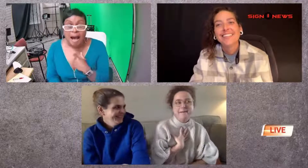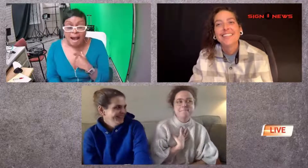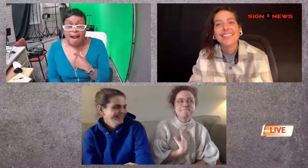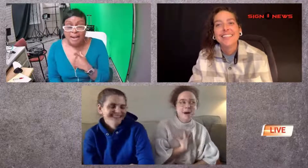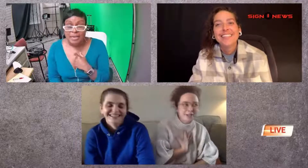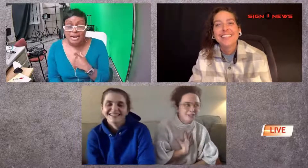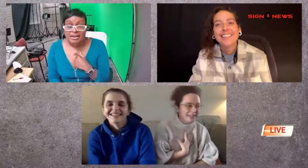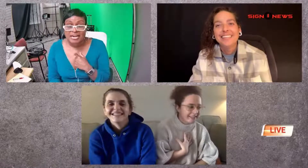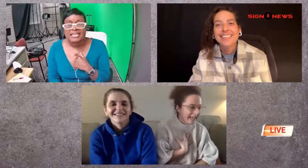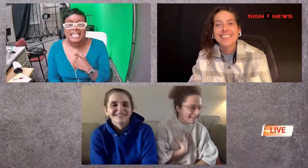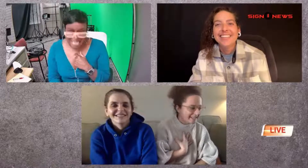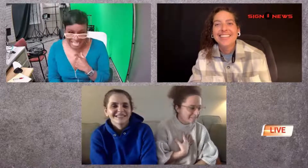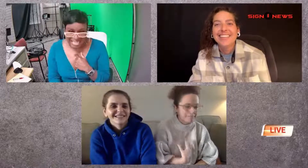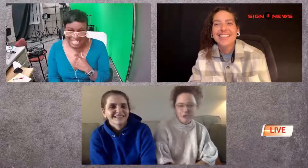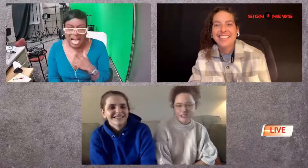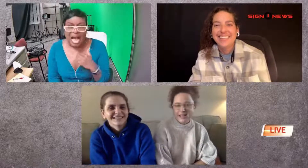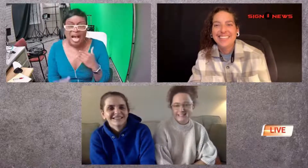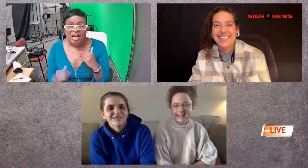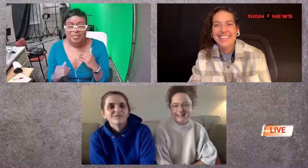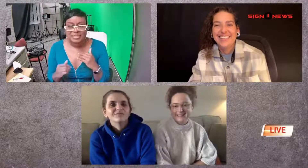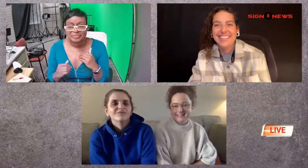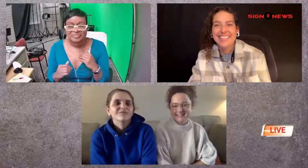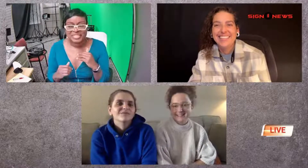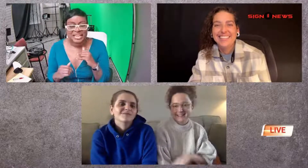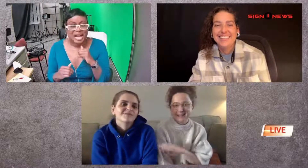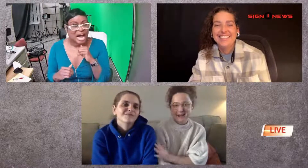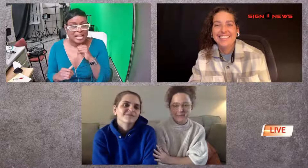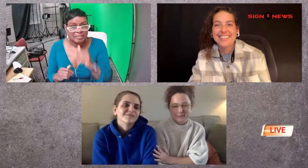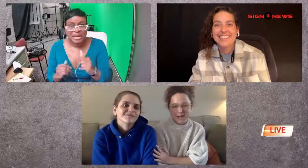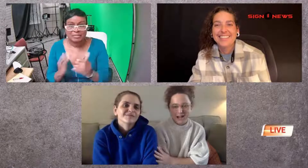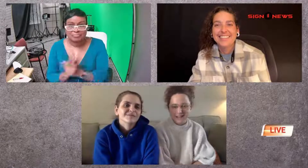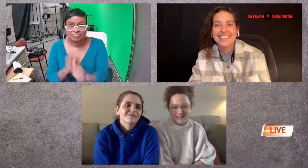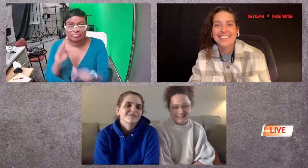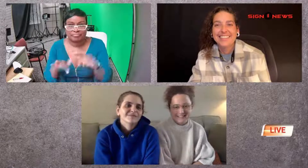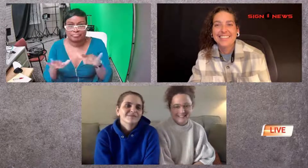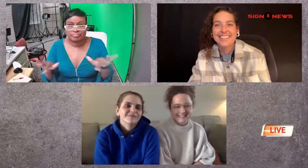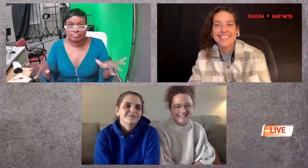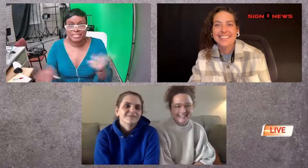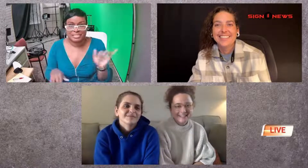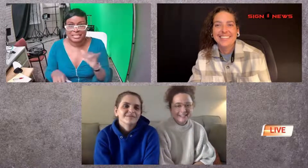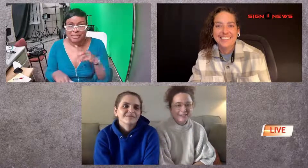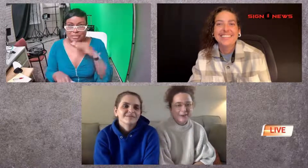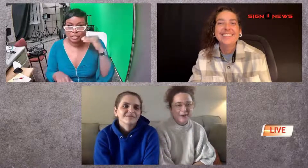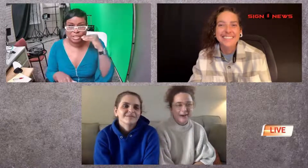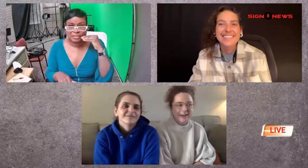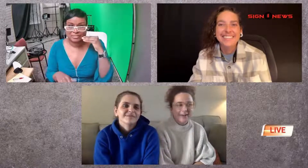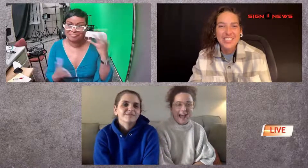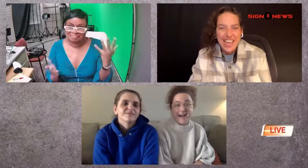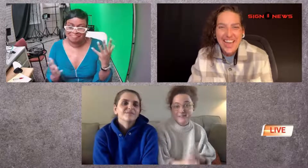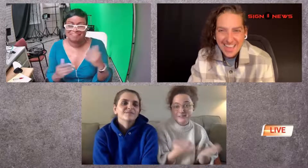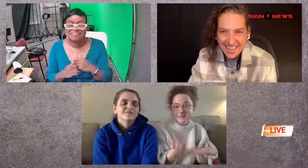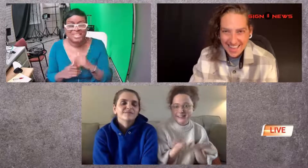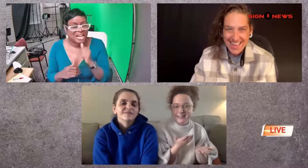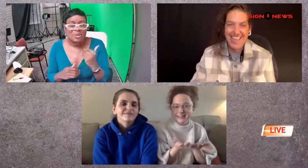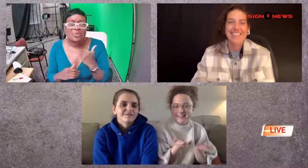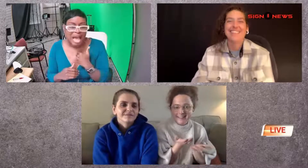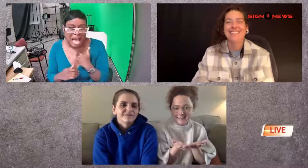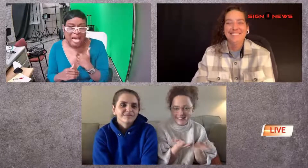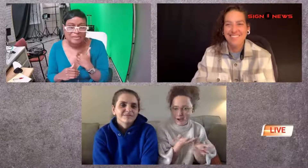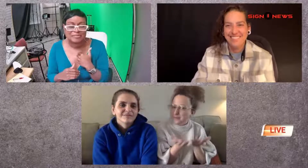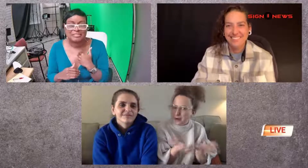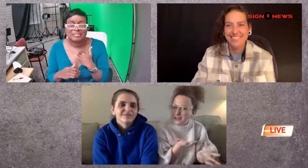I am much less multi-talented than Michelle is. So I don't have as